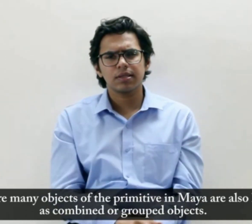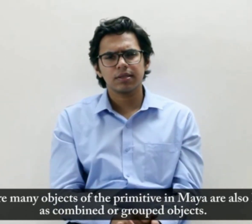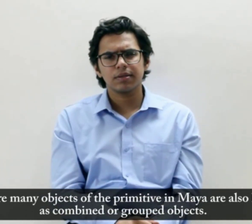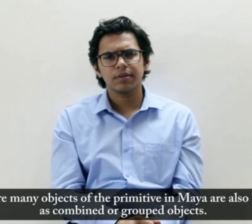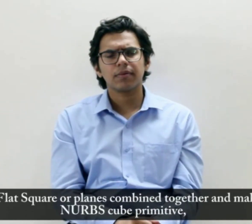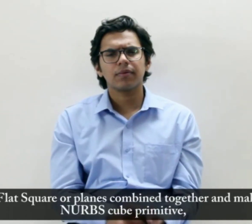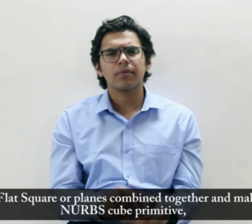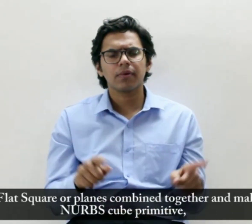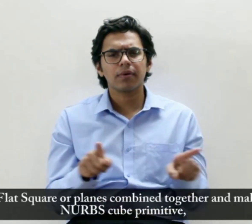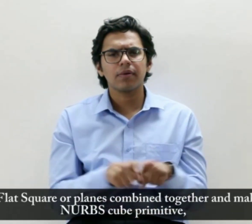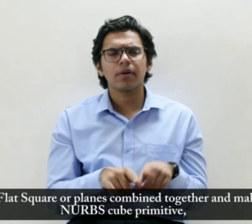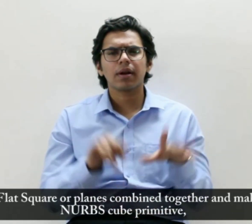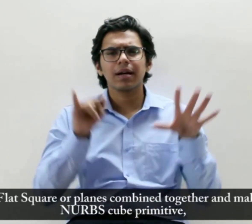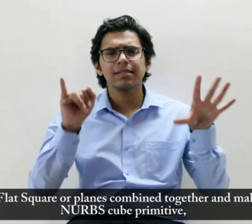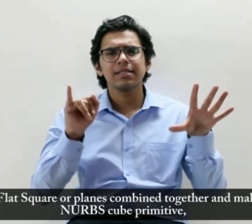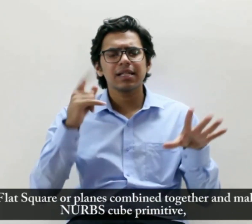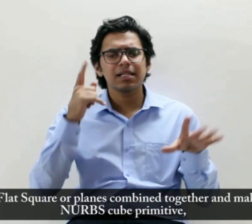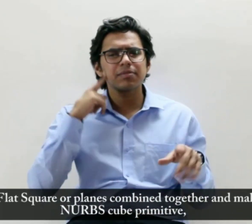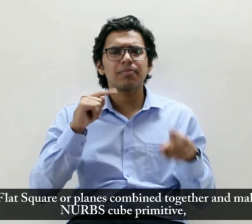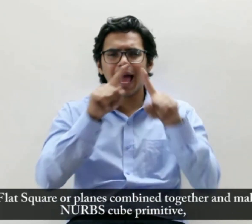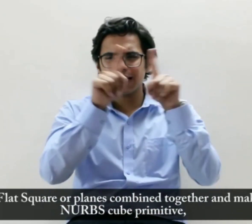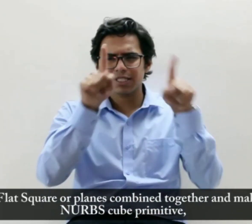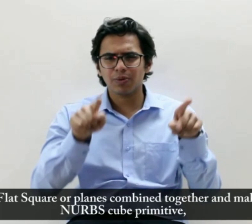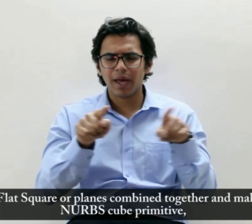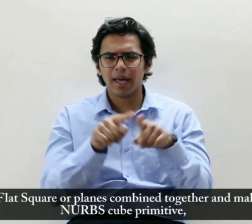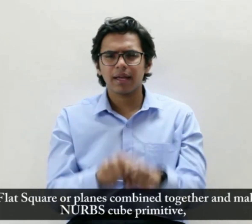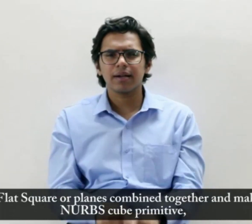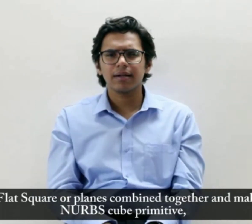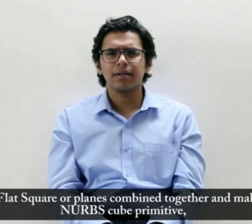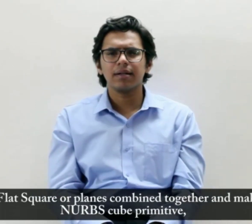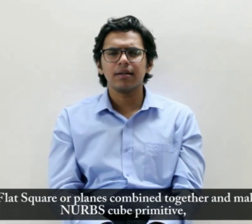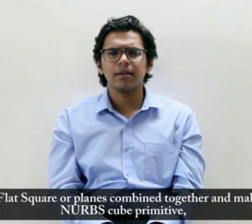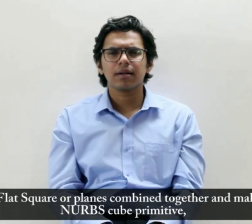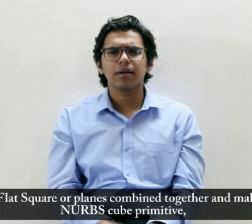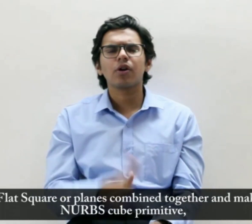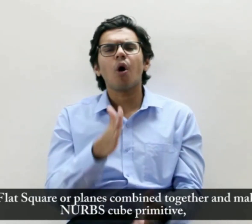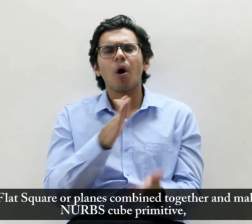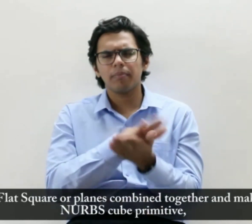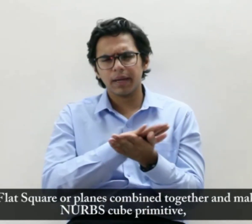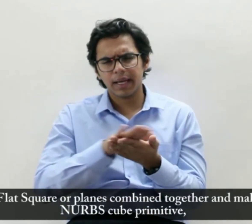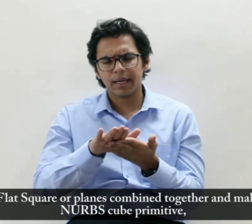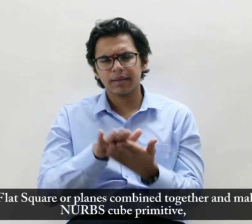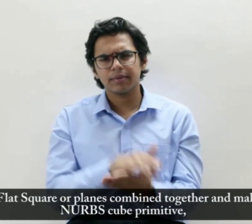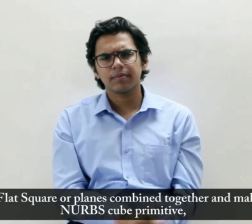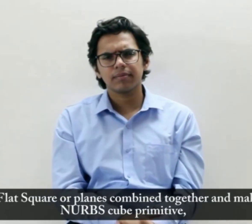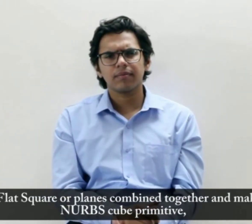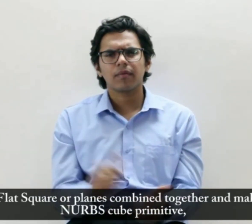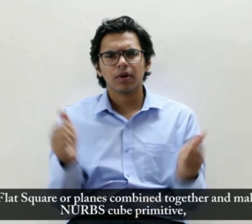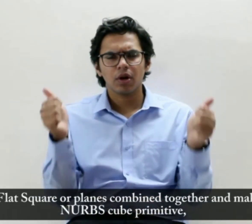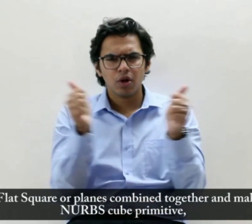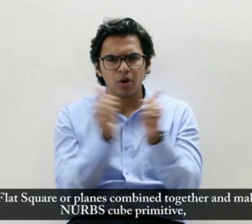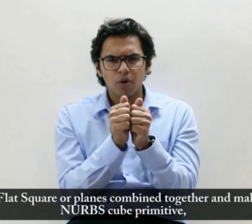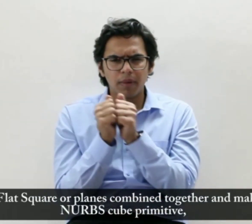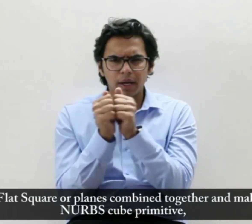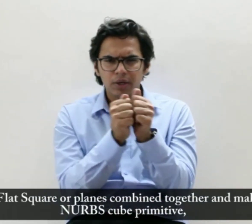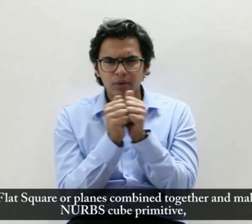Like 6 flat square or planes combined together and make one NURBS cube